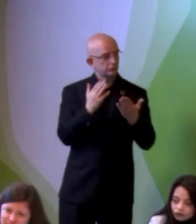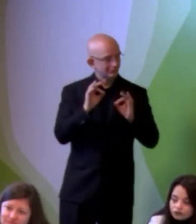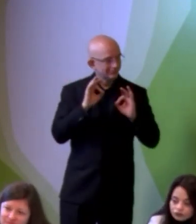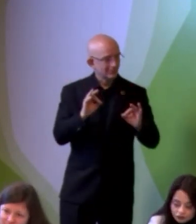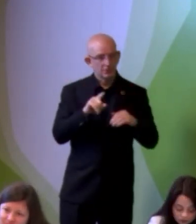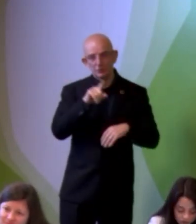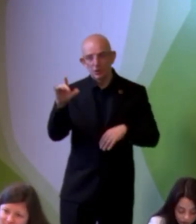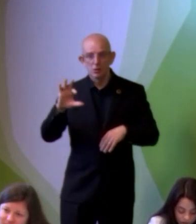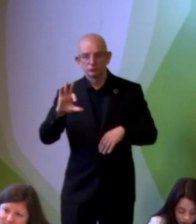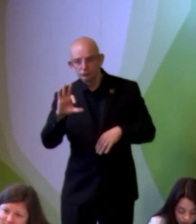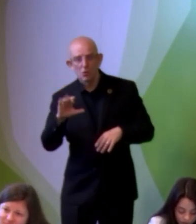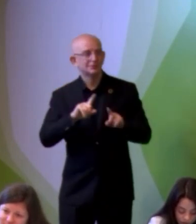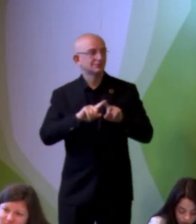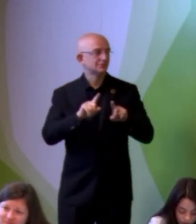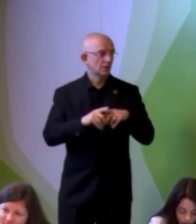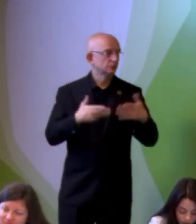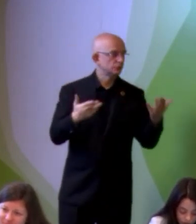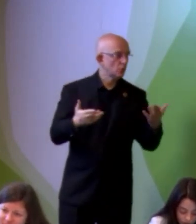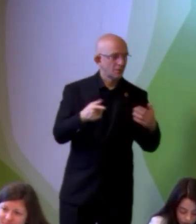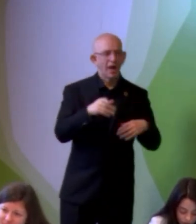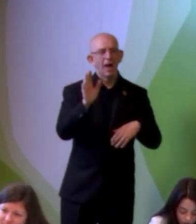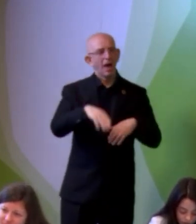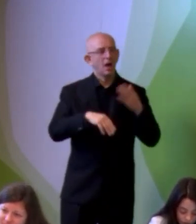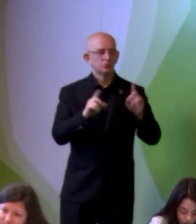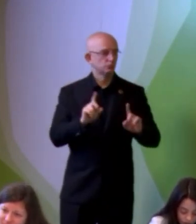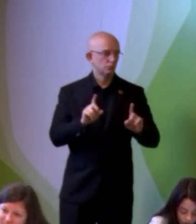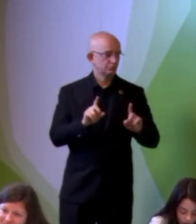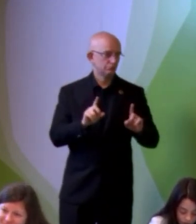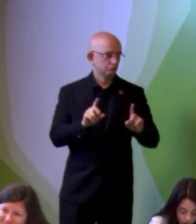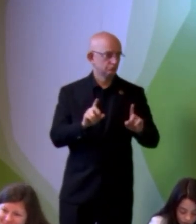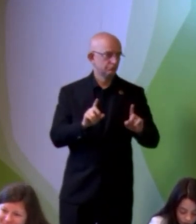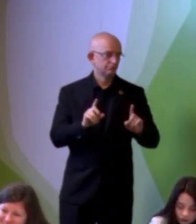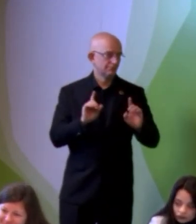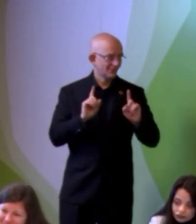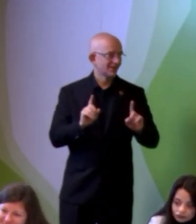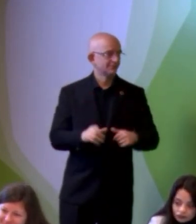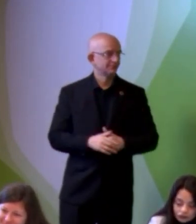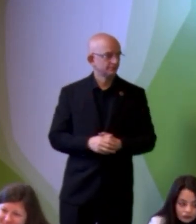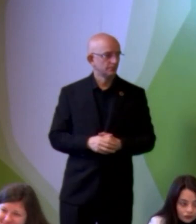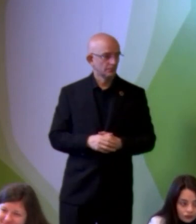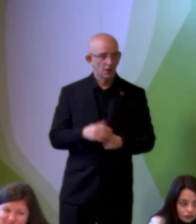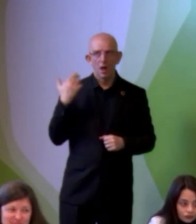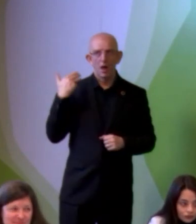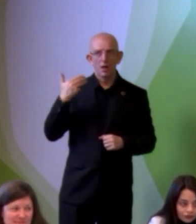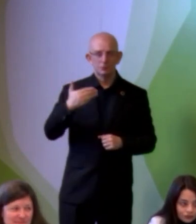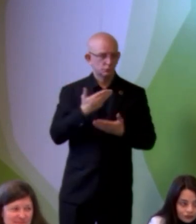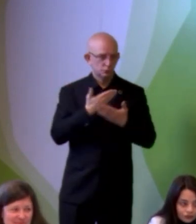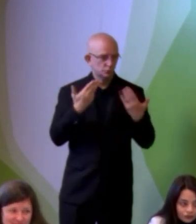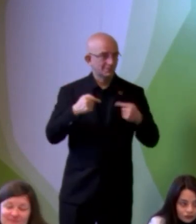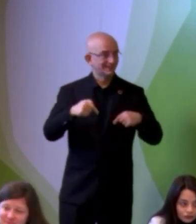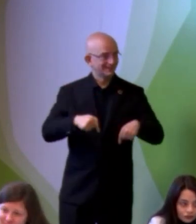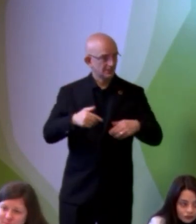any difficulties, which was not there before. But now we are trying to have that, that is